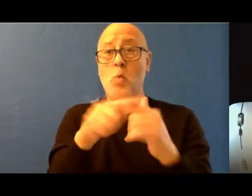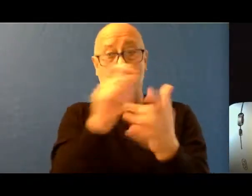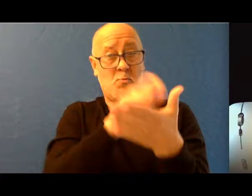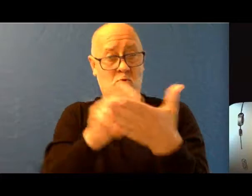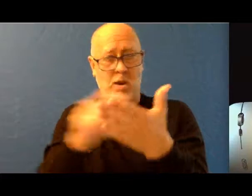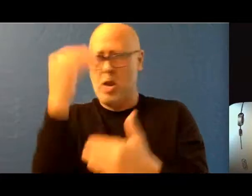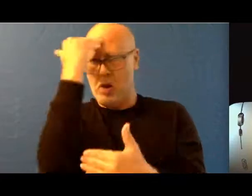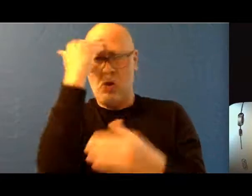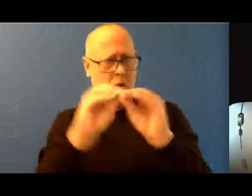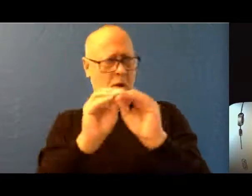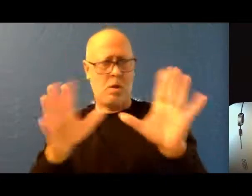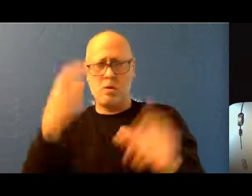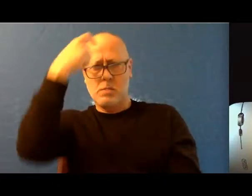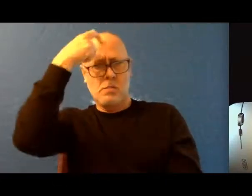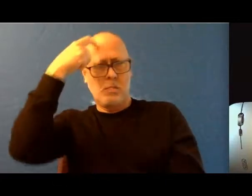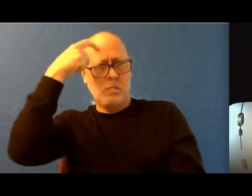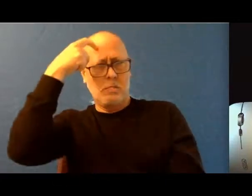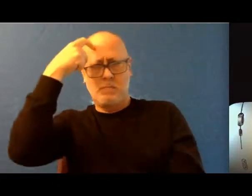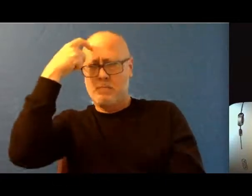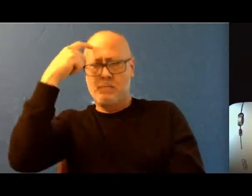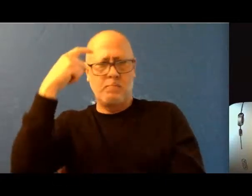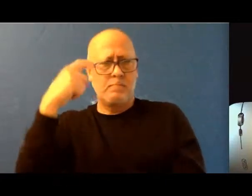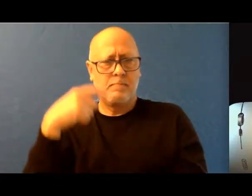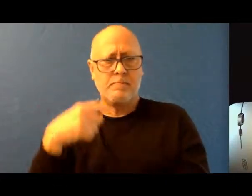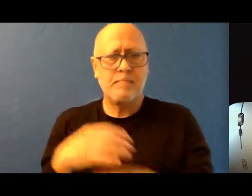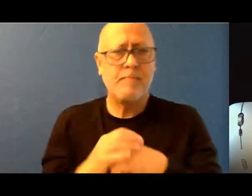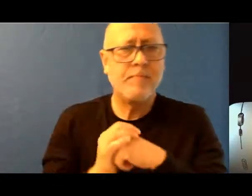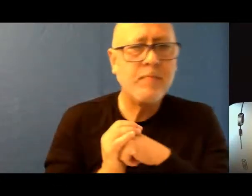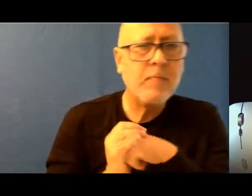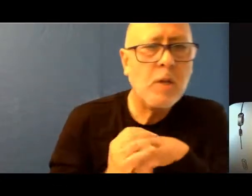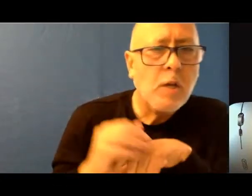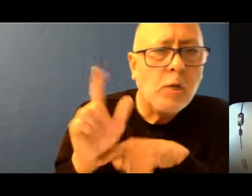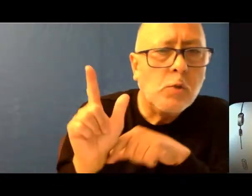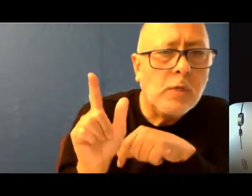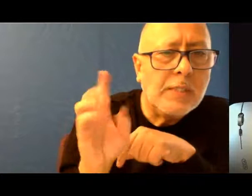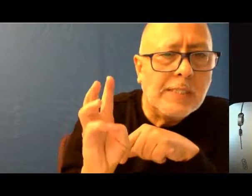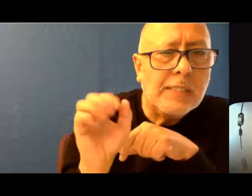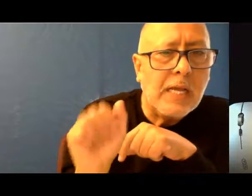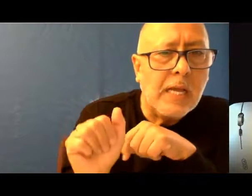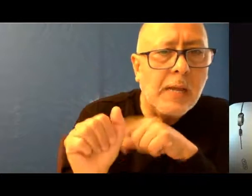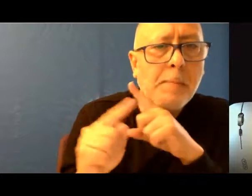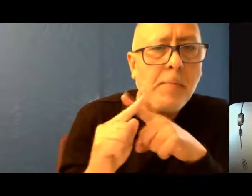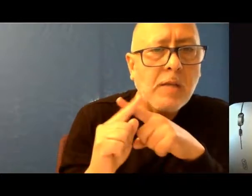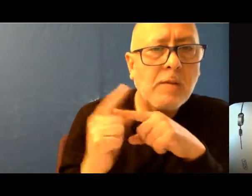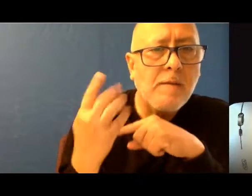I know it's, oh, hi, first mistake, 26a minus